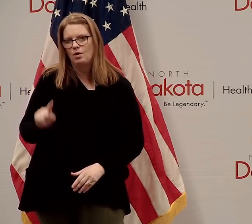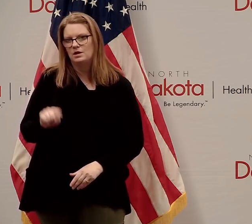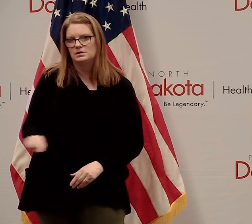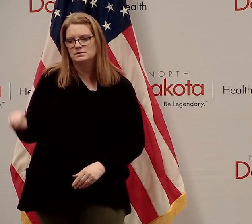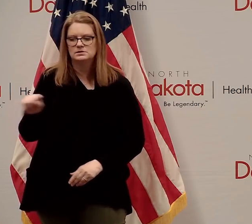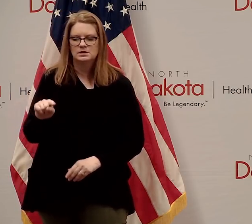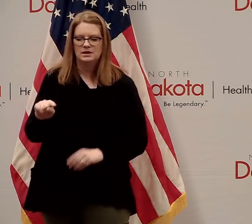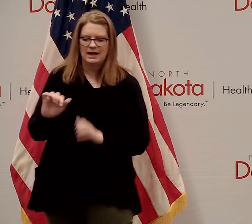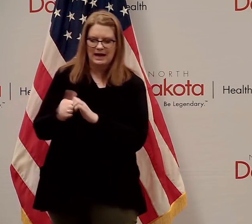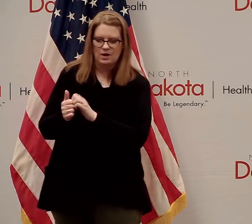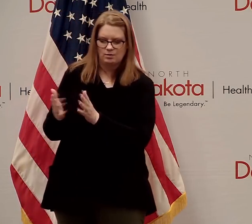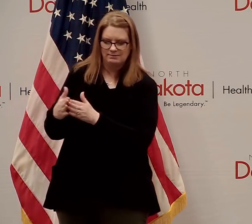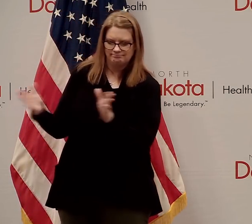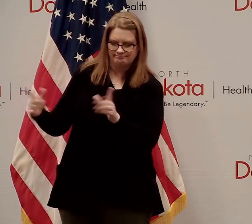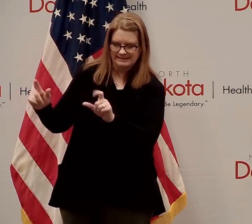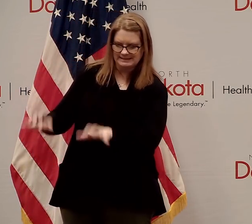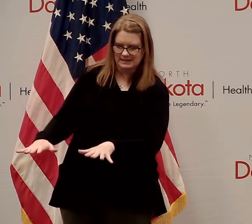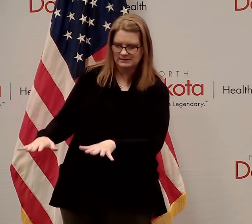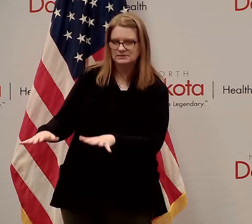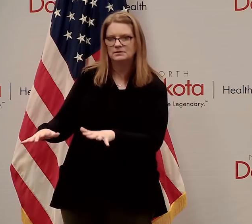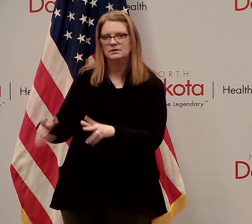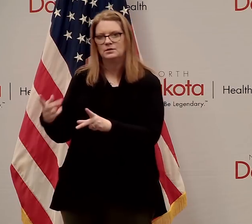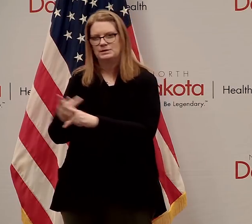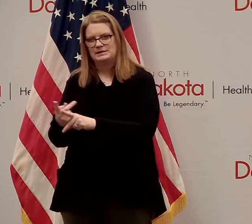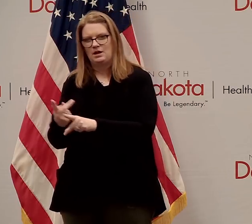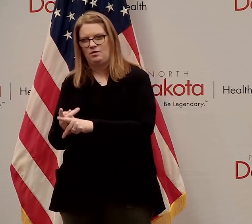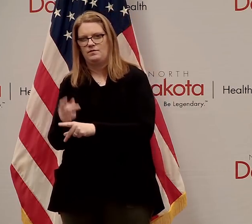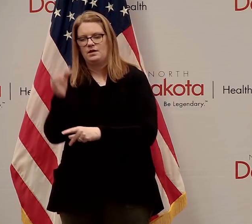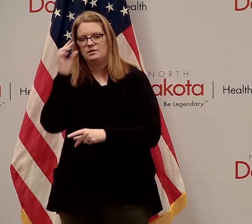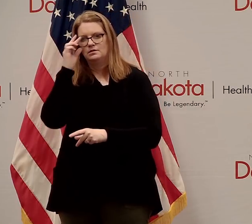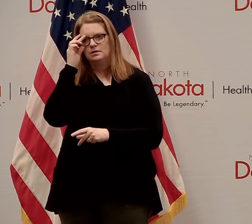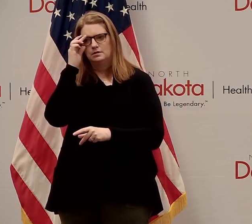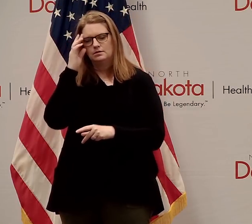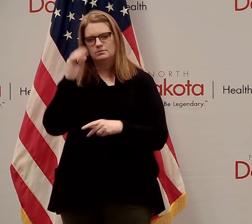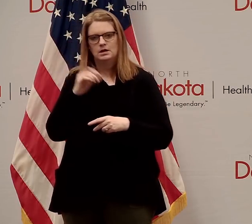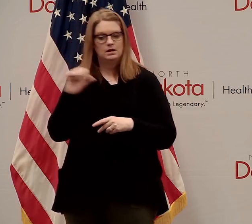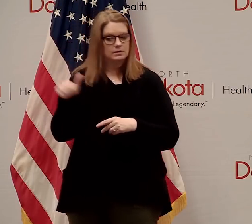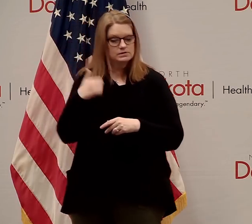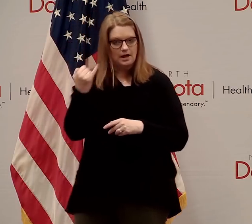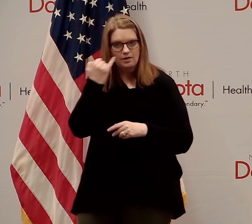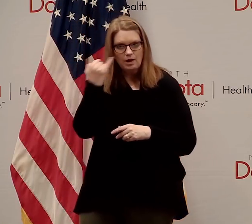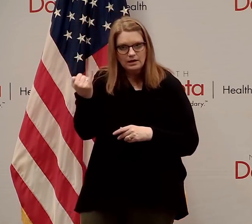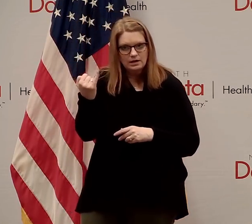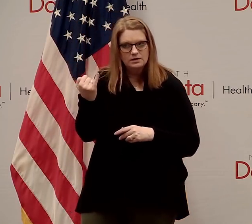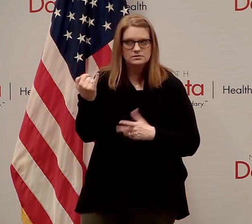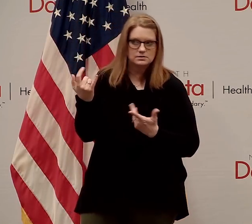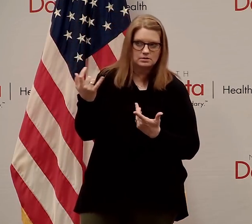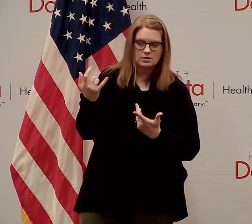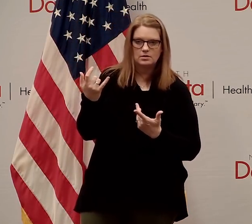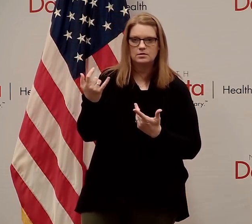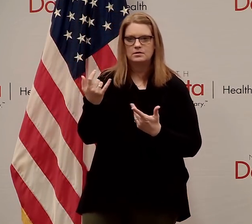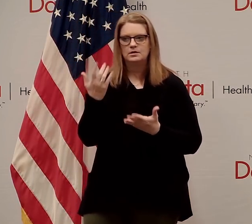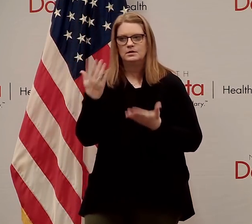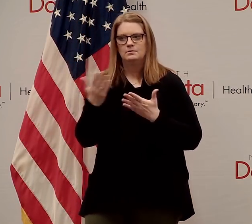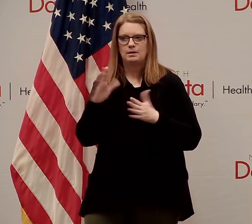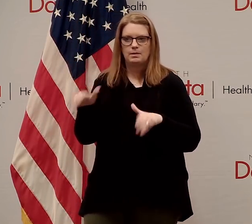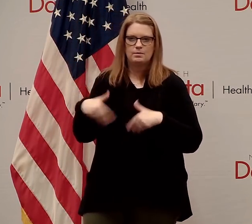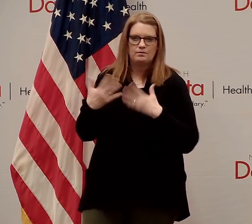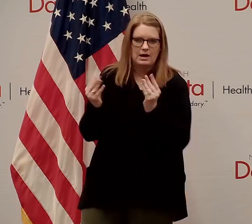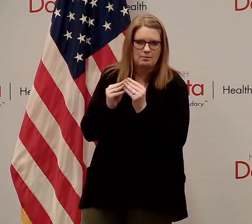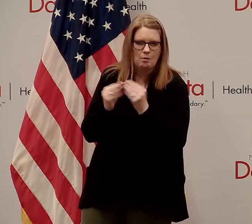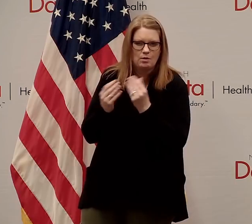really hard at, and how do we manage that? There's other ideas that we have too in terms of providing more support to the